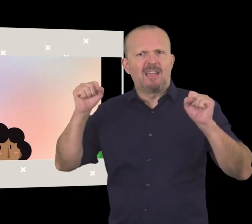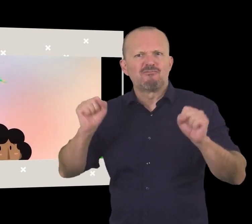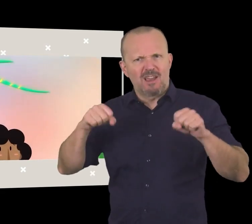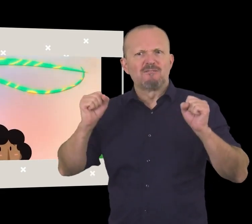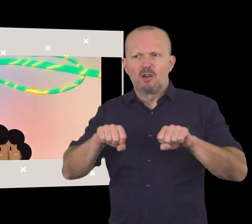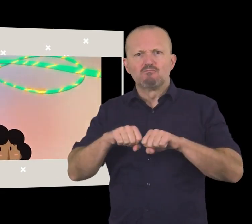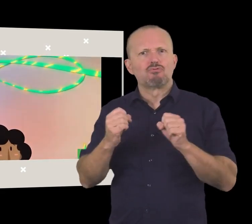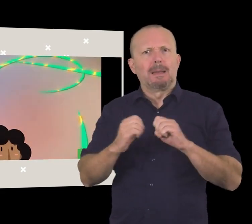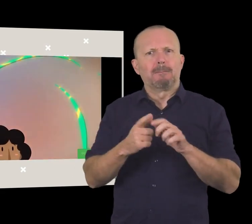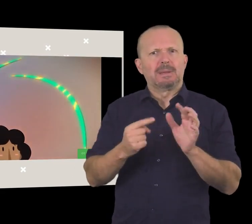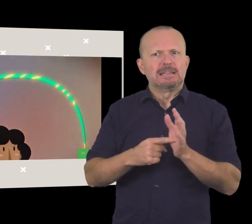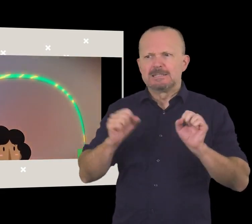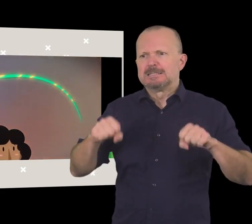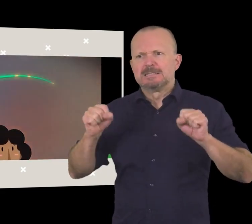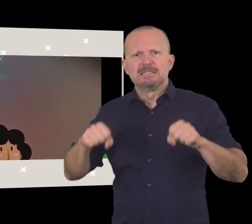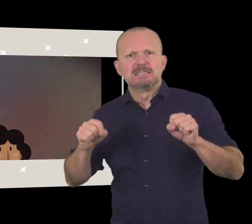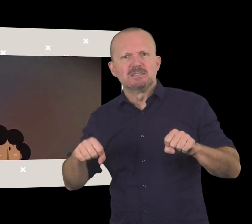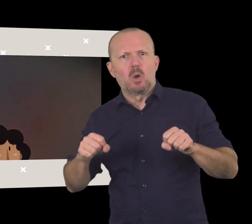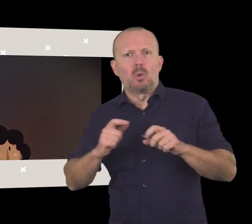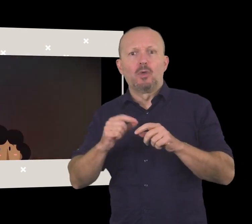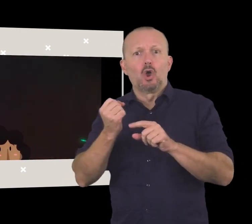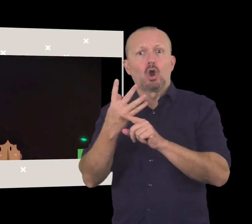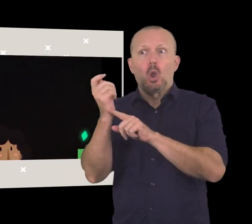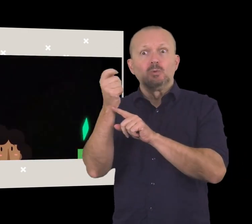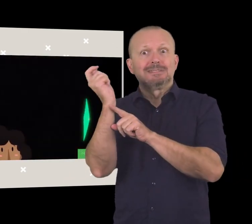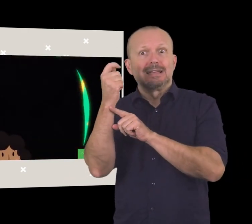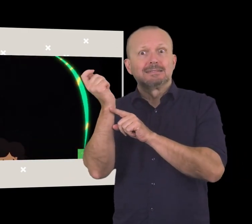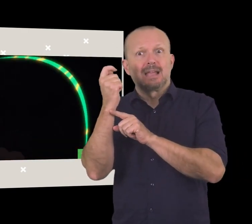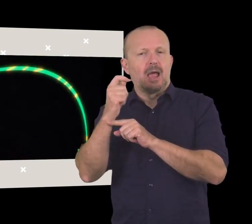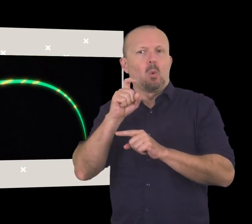raving with her glow sticks and her water bottle.